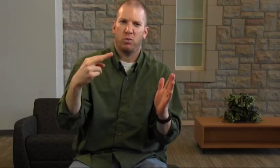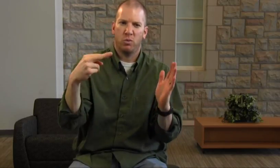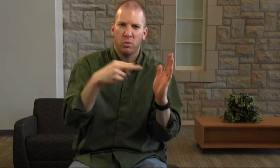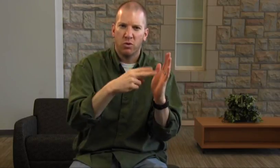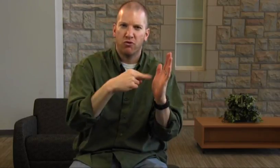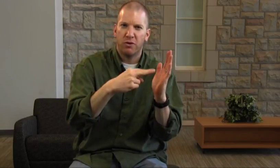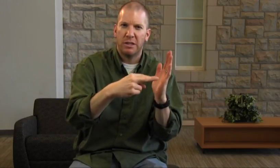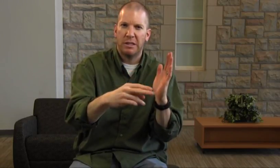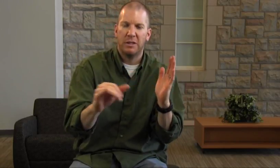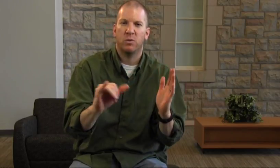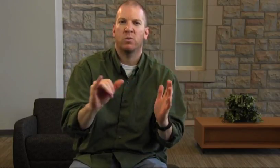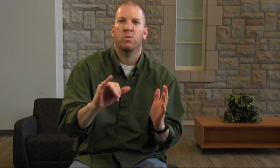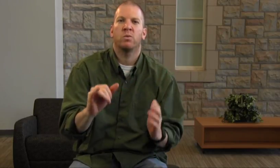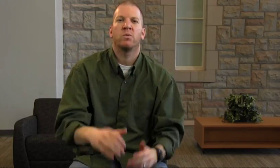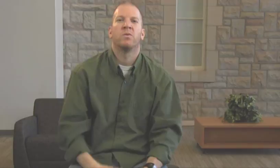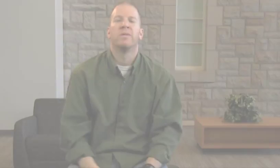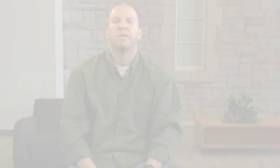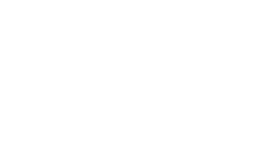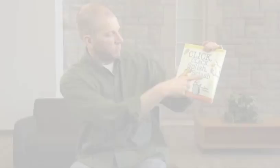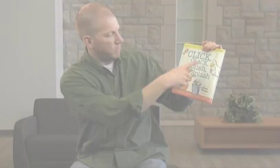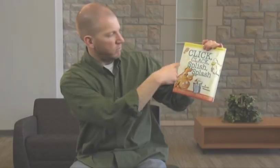their brains and it encourages them to read as well.